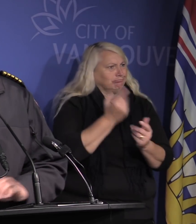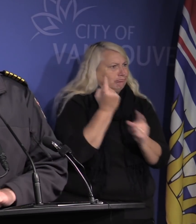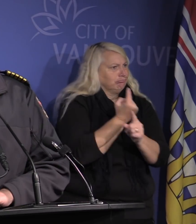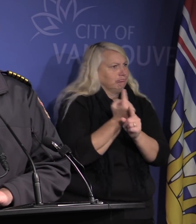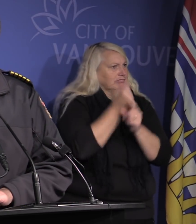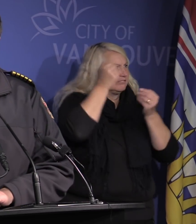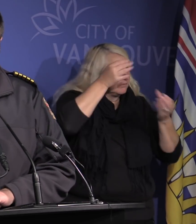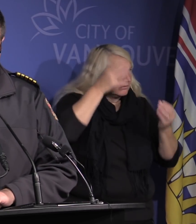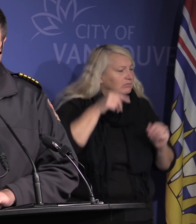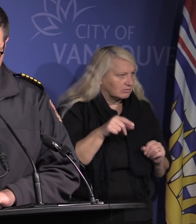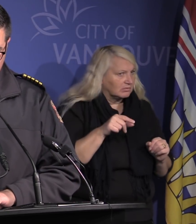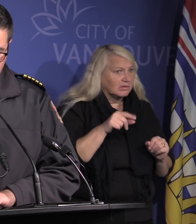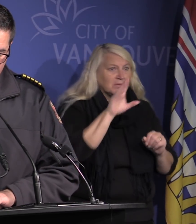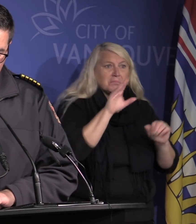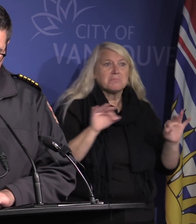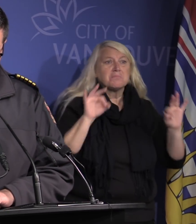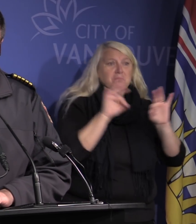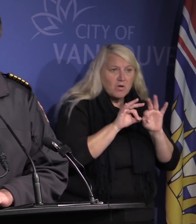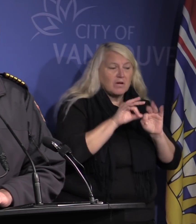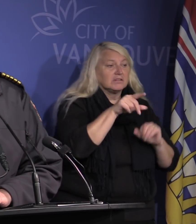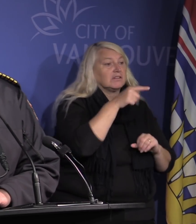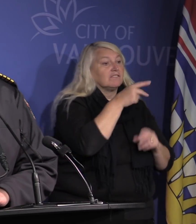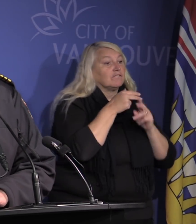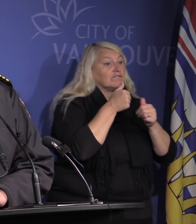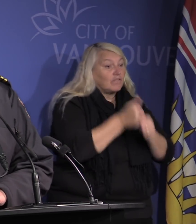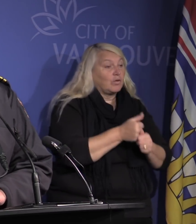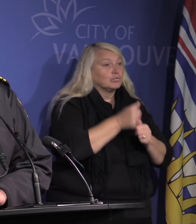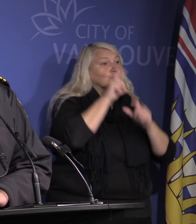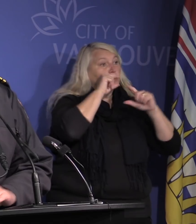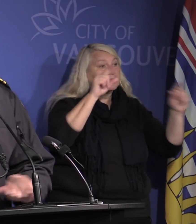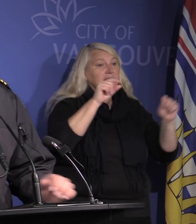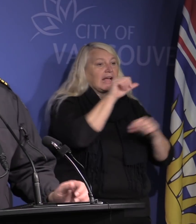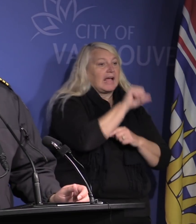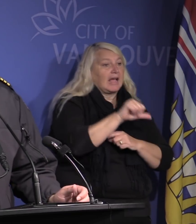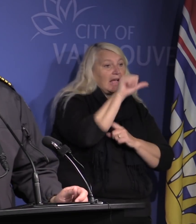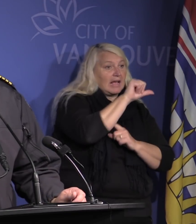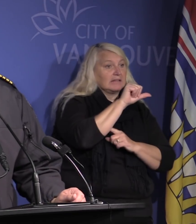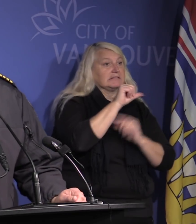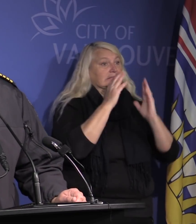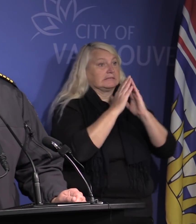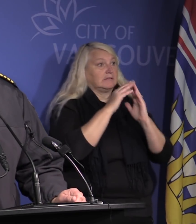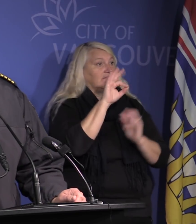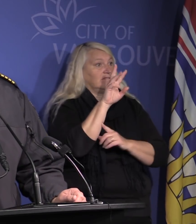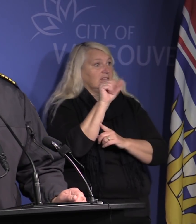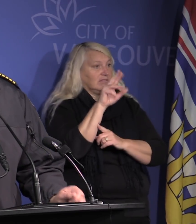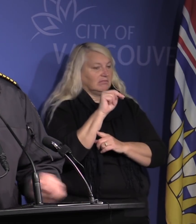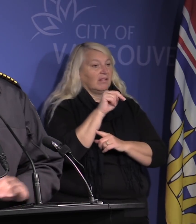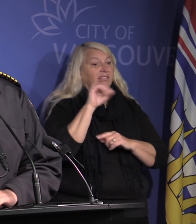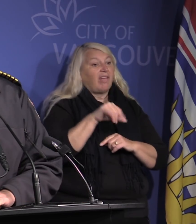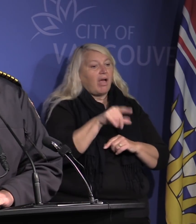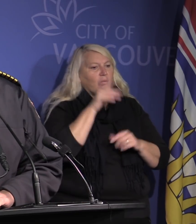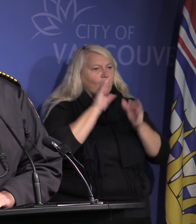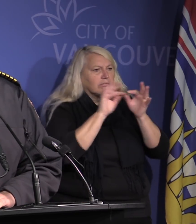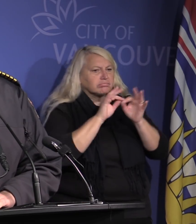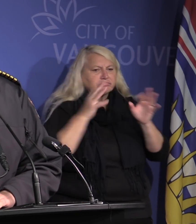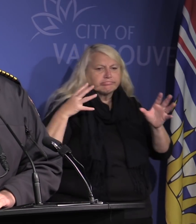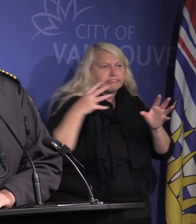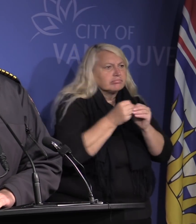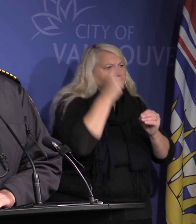Residents are encouraged to follow @City of Vancouver on Twitter for the latest updates on the city's COVID-19 response.